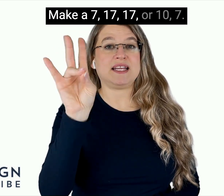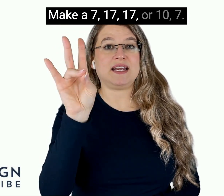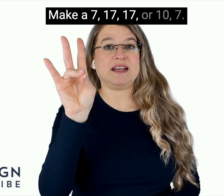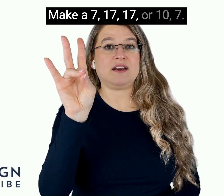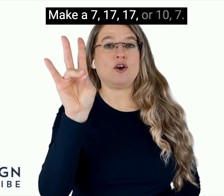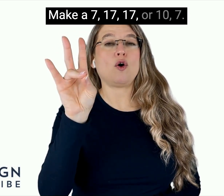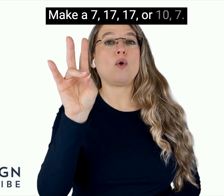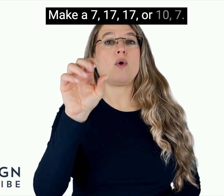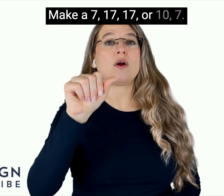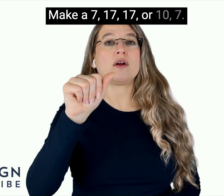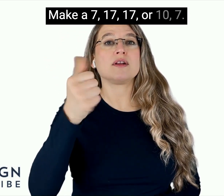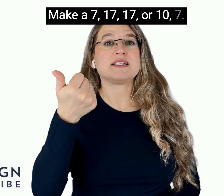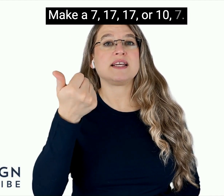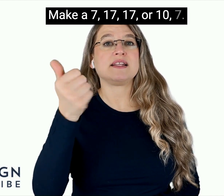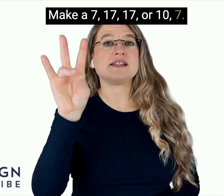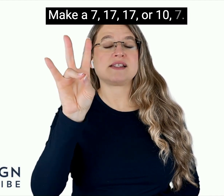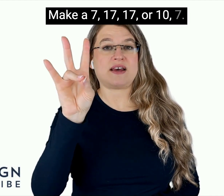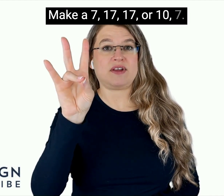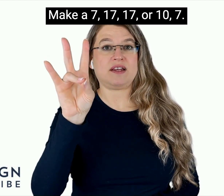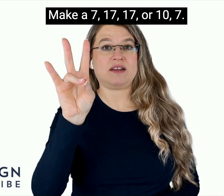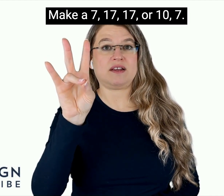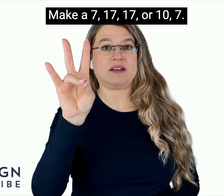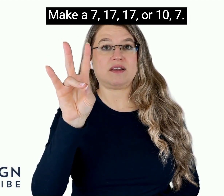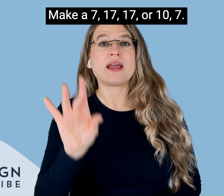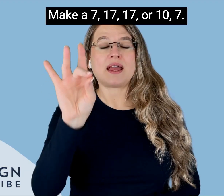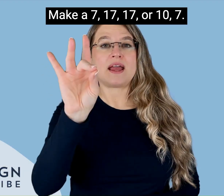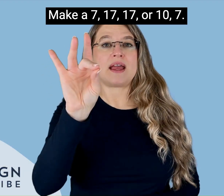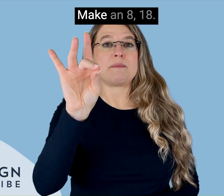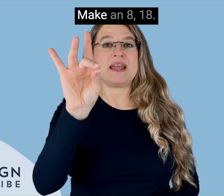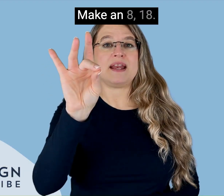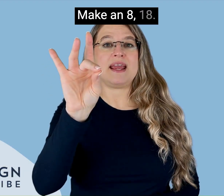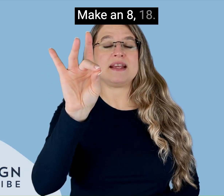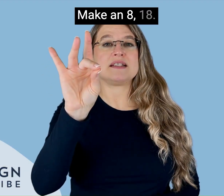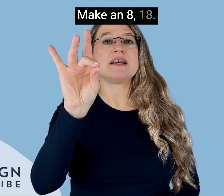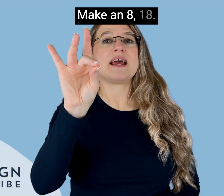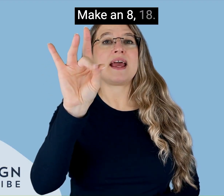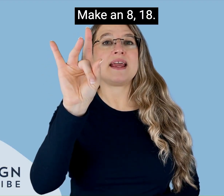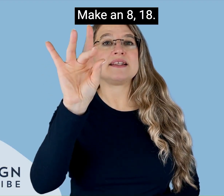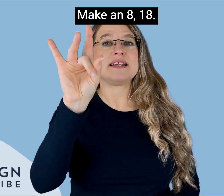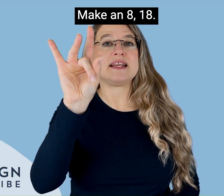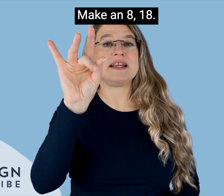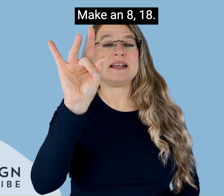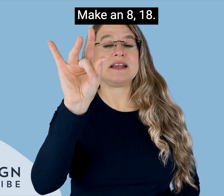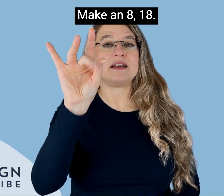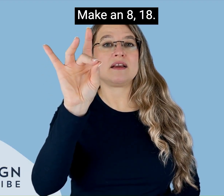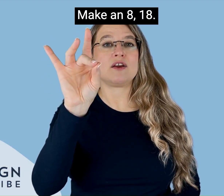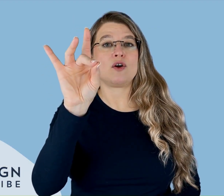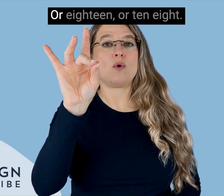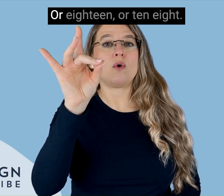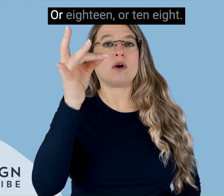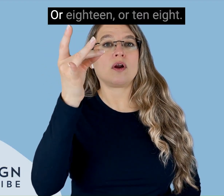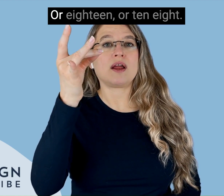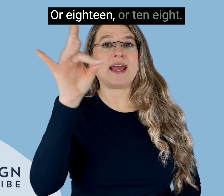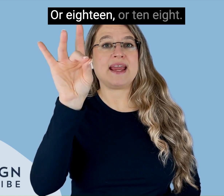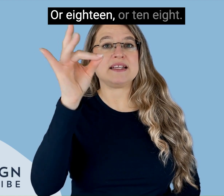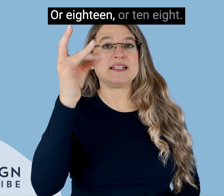17, or 10, 7. Make an 8, 18, or